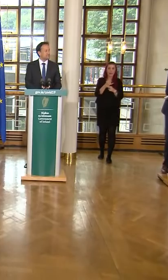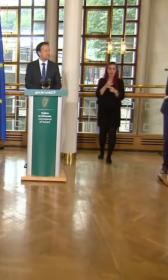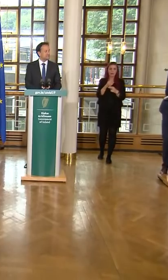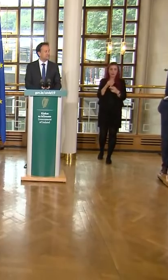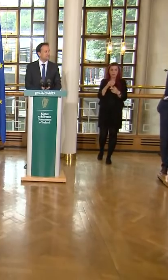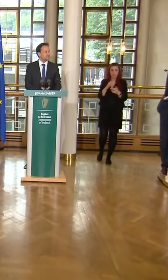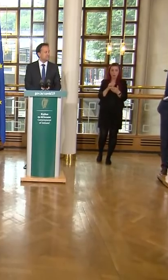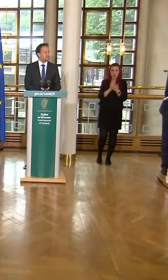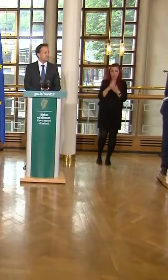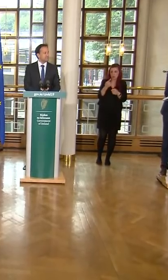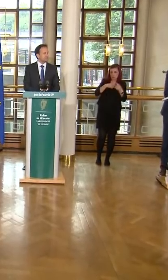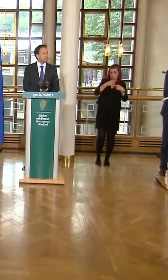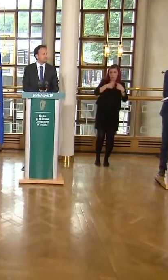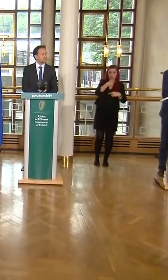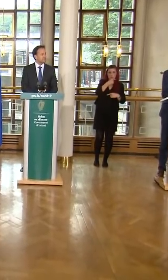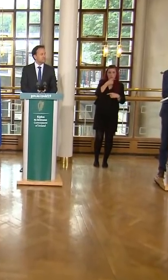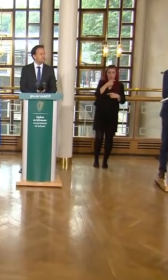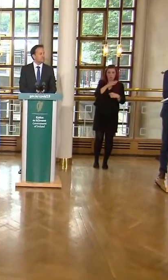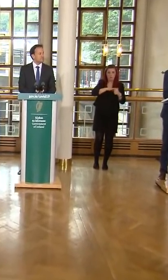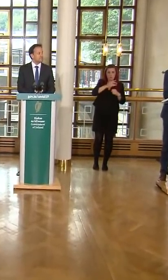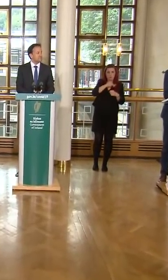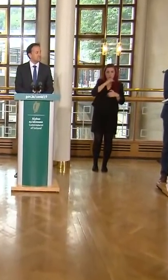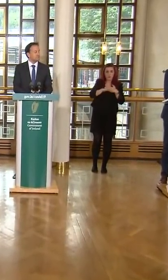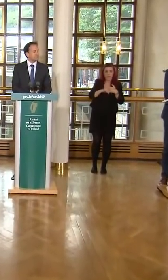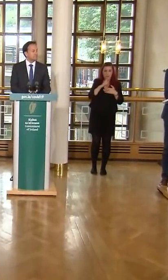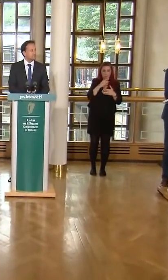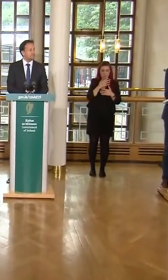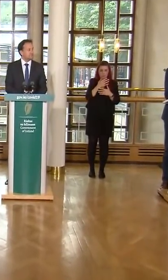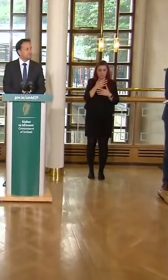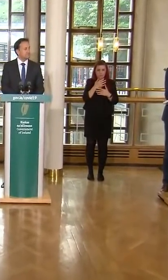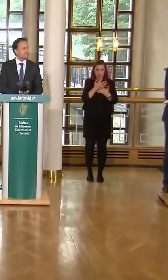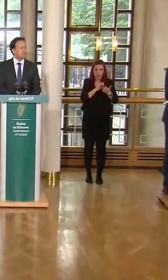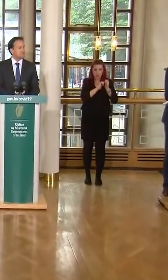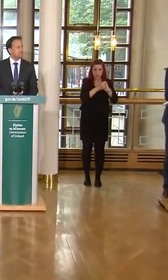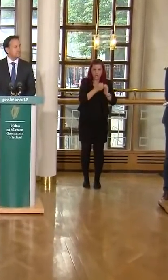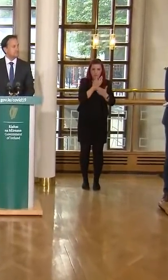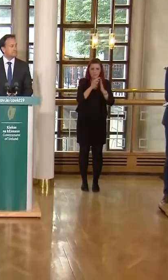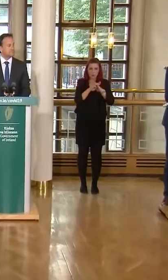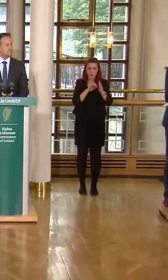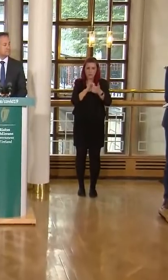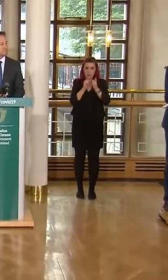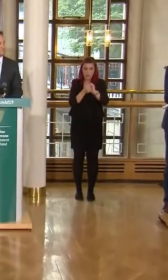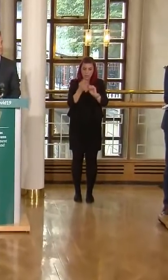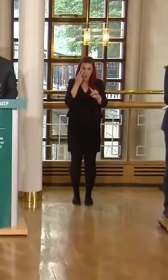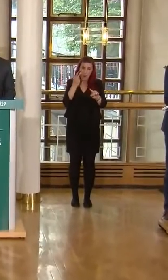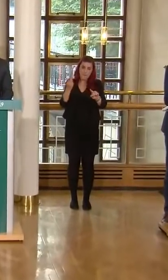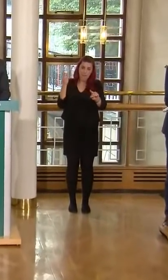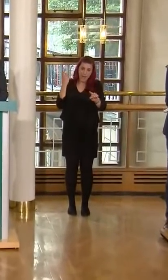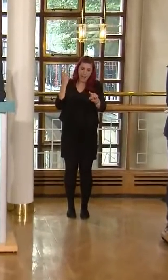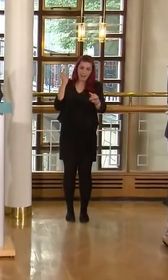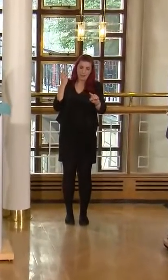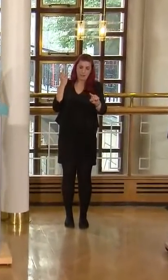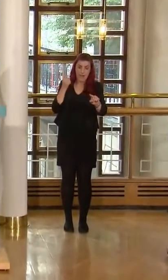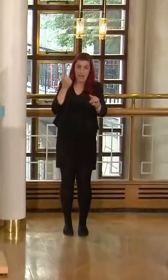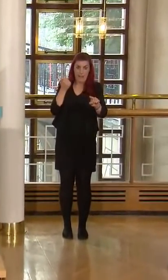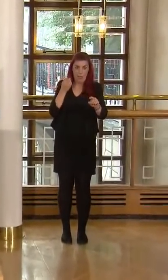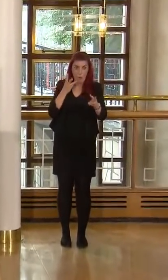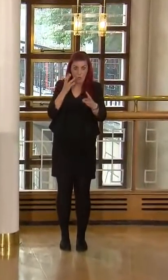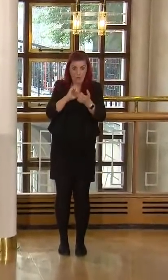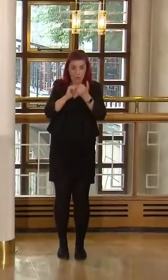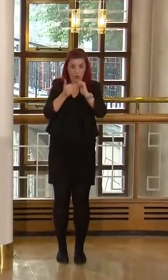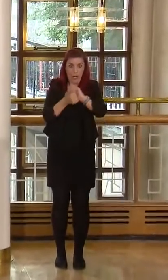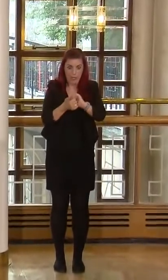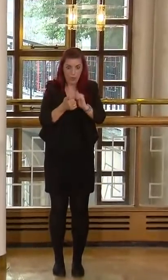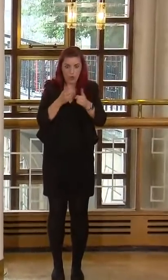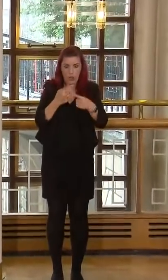changed. It's been a few months since then. If there was anything you could have done differently during the pandemic, what might that